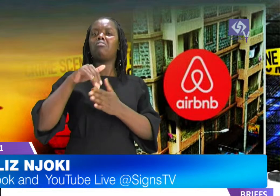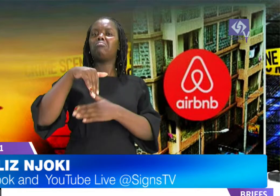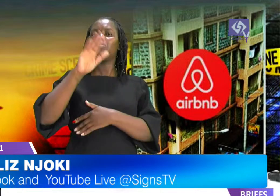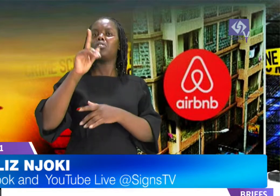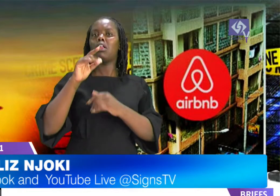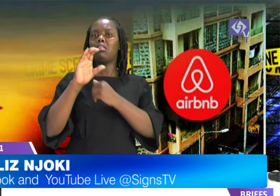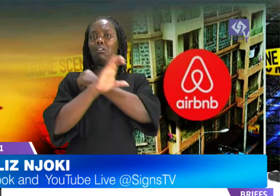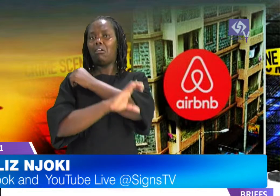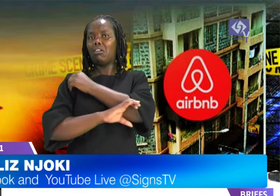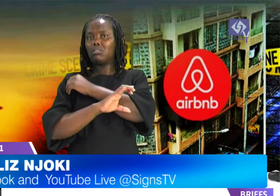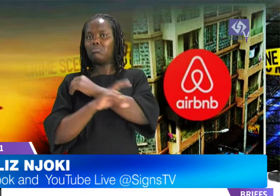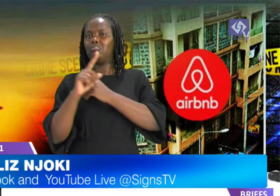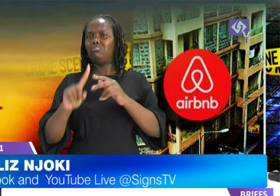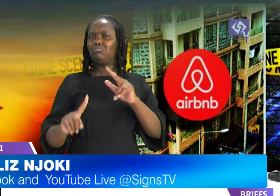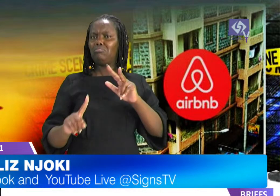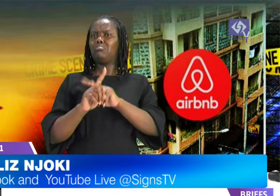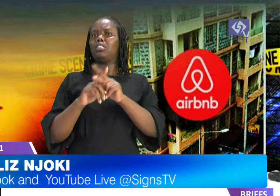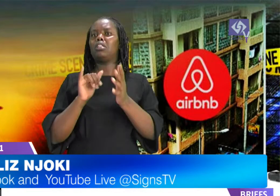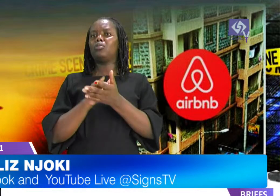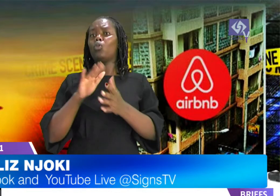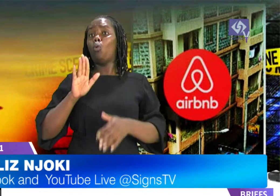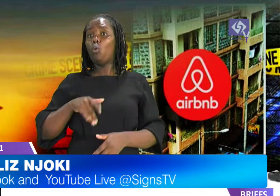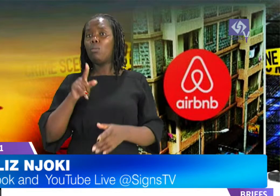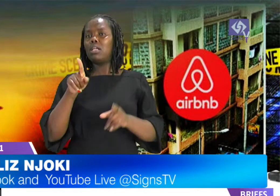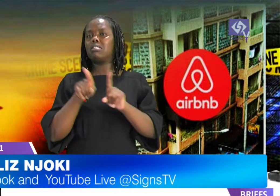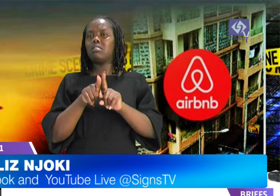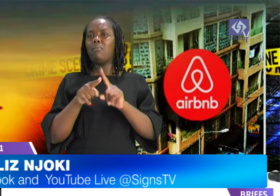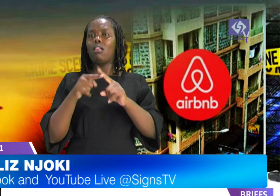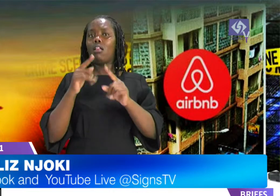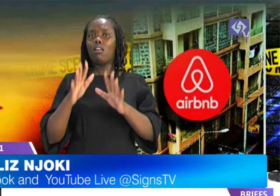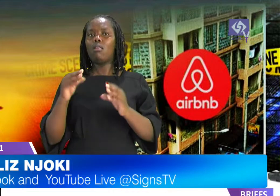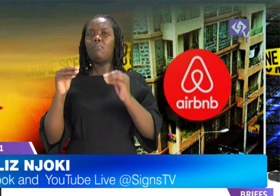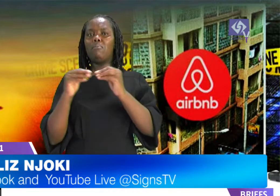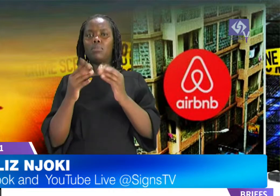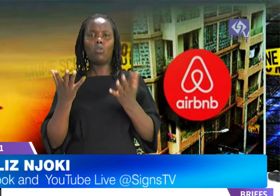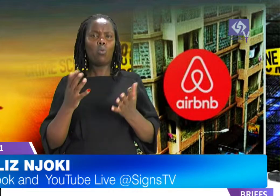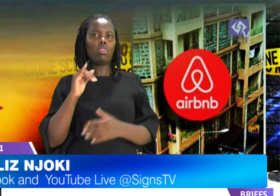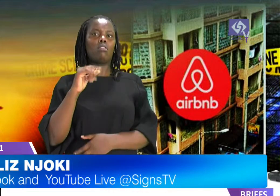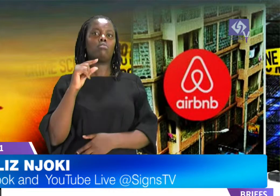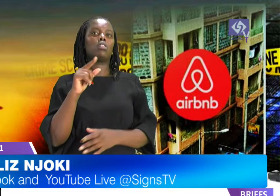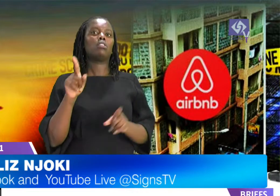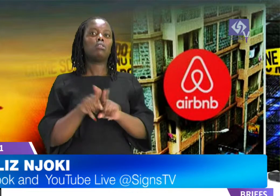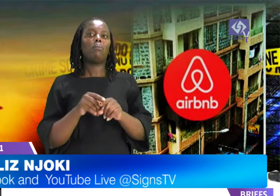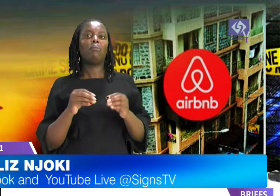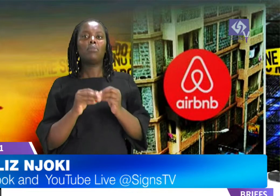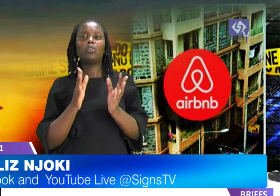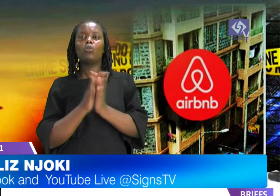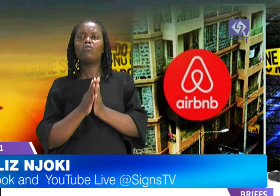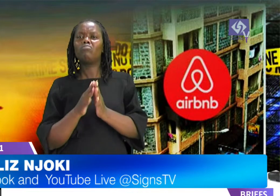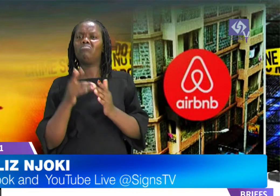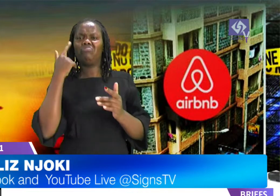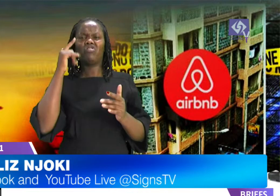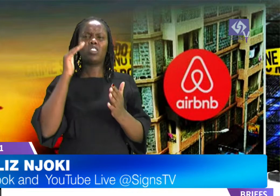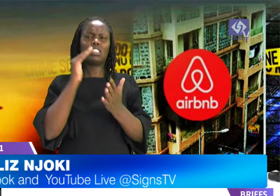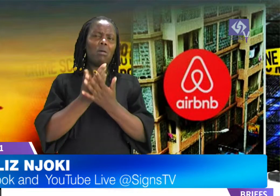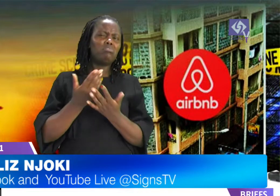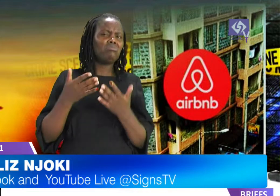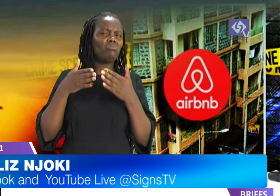planned to fly out of the country. It has emerged that the woman and her killer met on